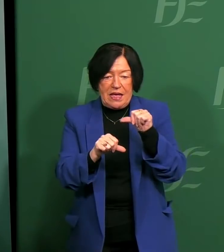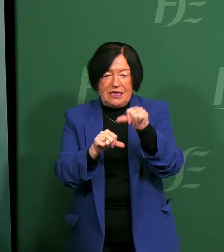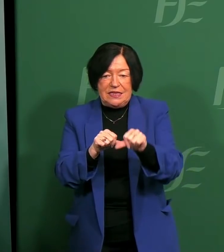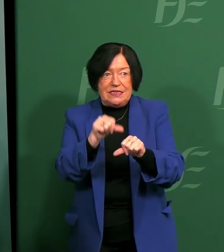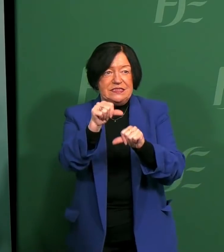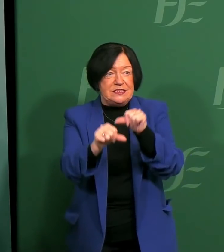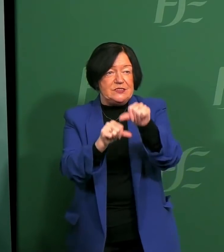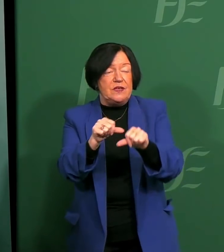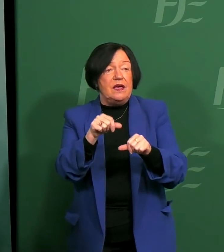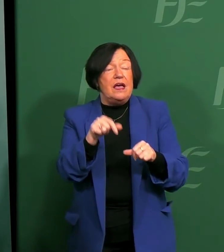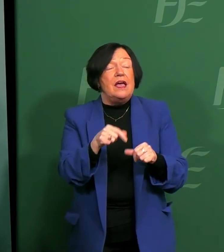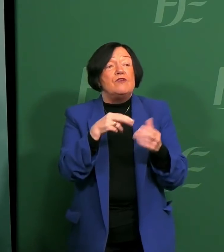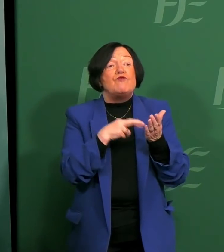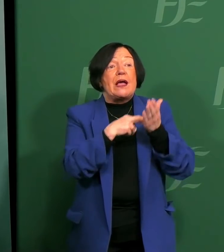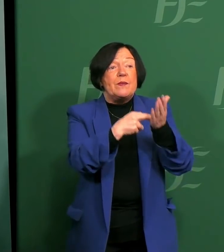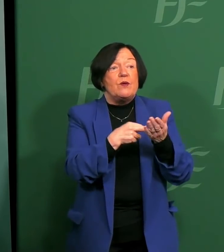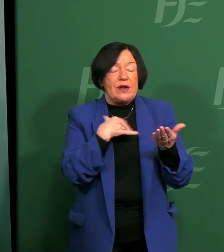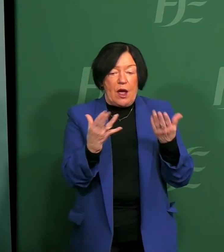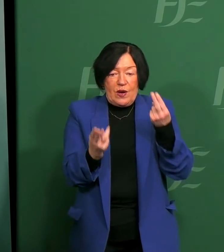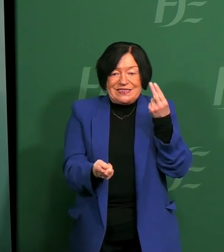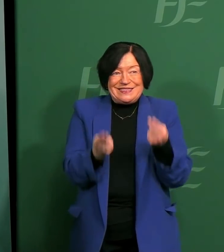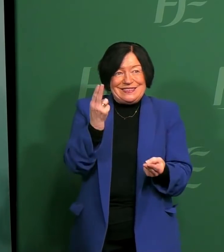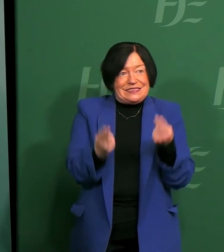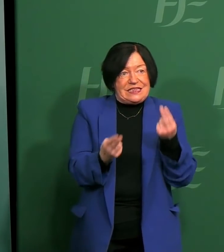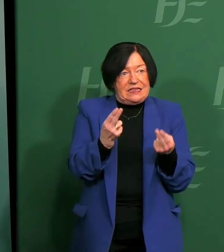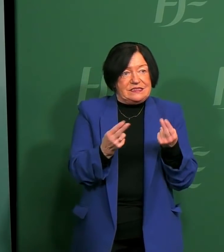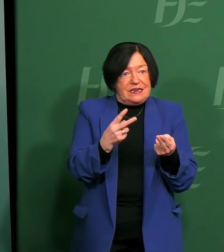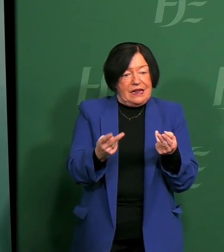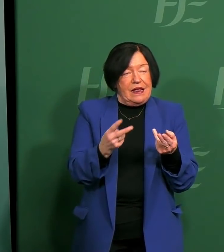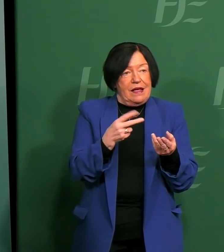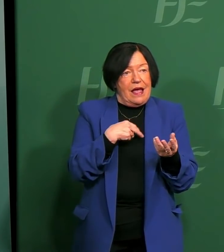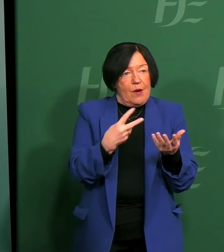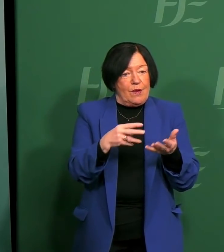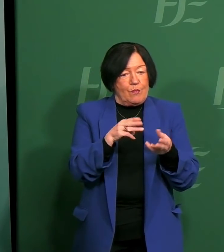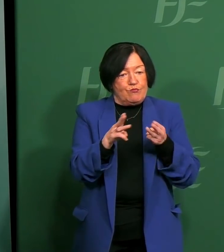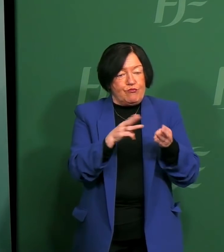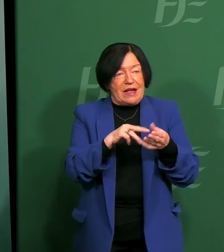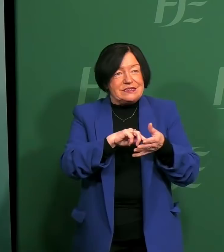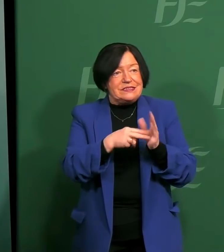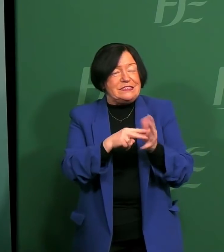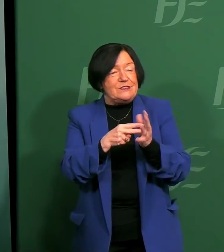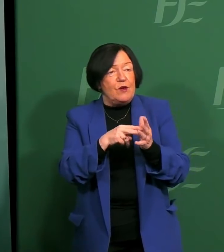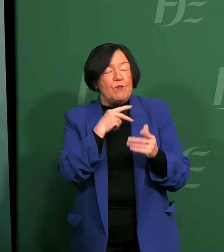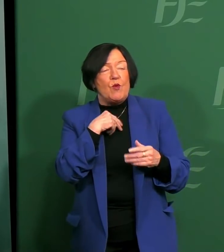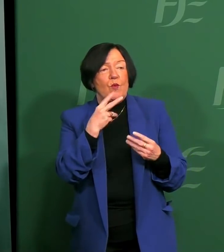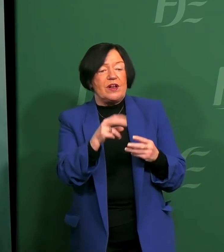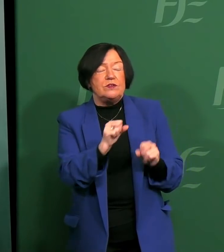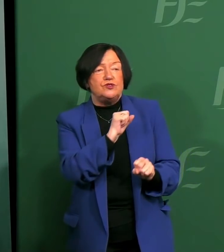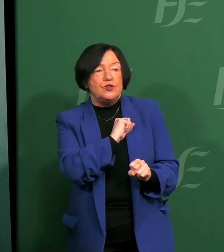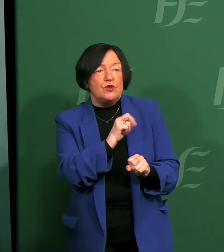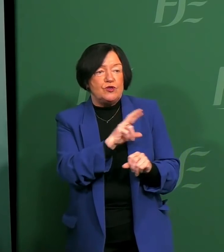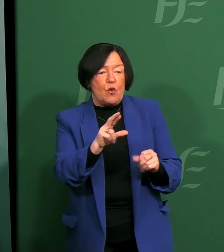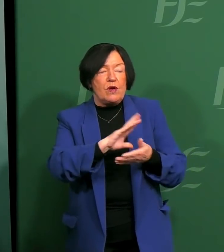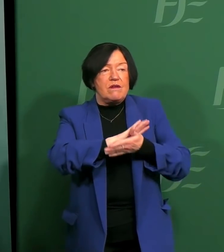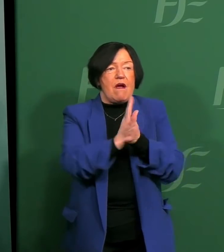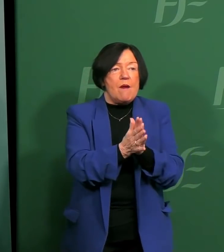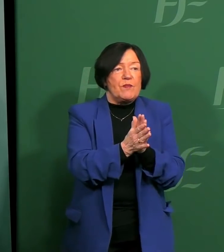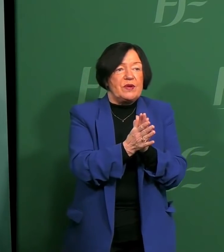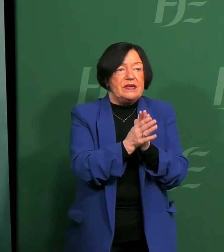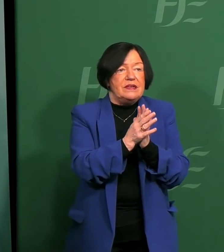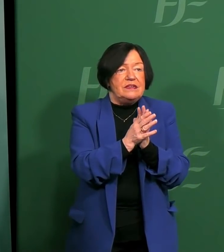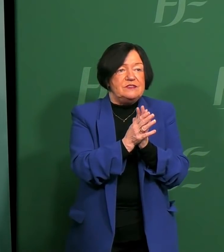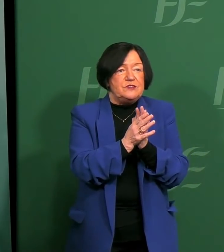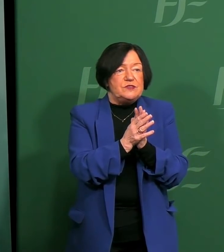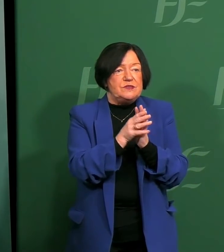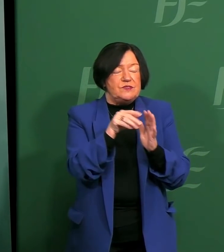are reviewing the recommendation. We are assessing the operational implementation of it, but one thing we want to ensure we don't compromise is pace and